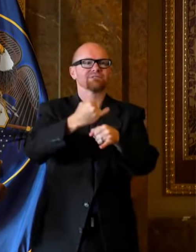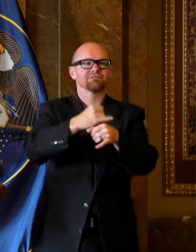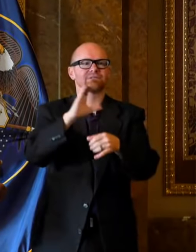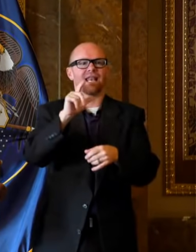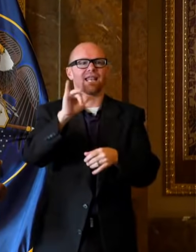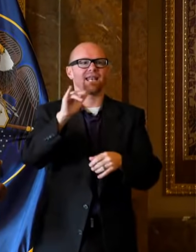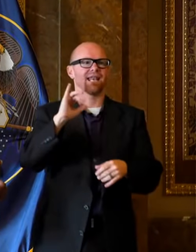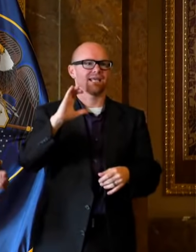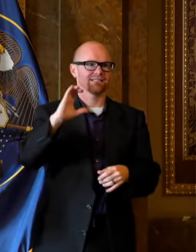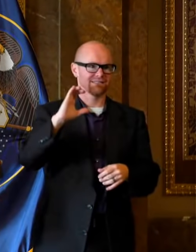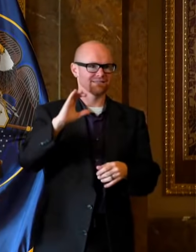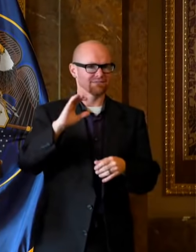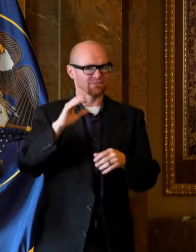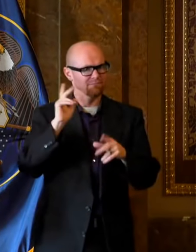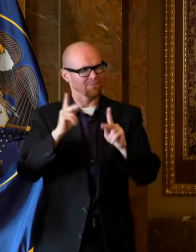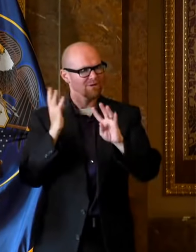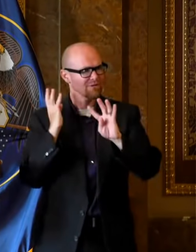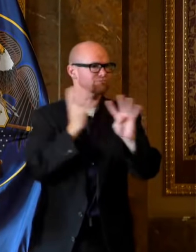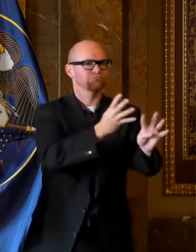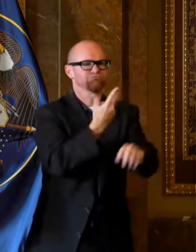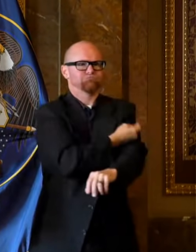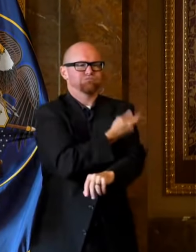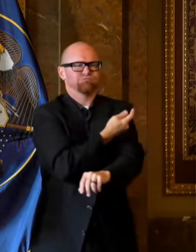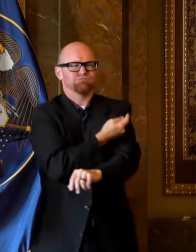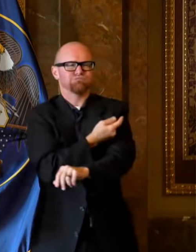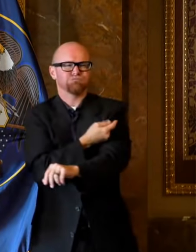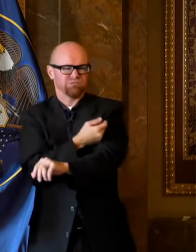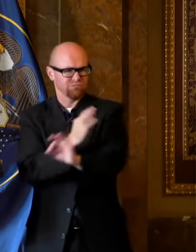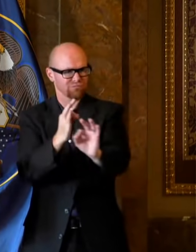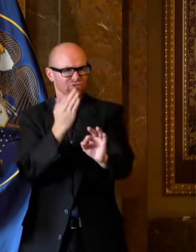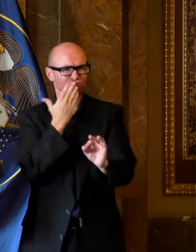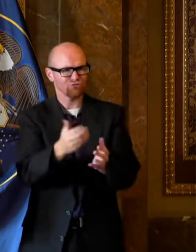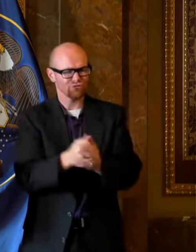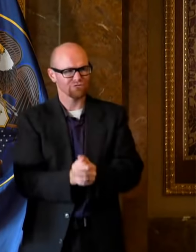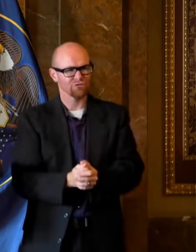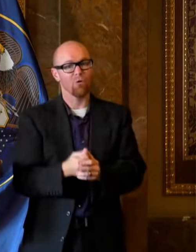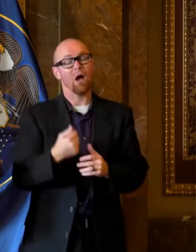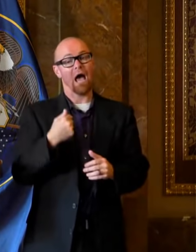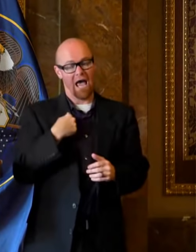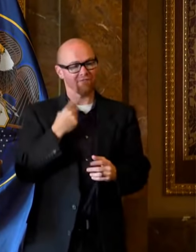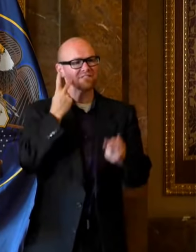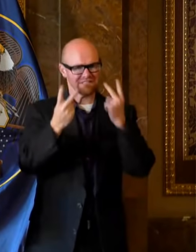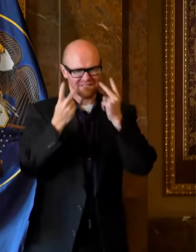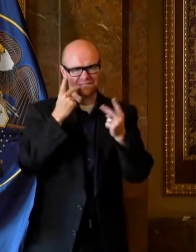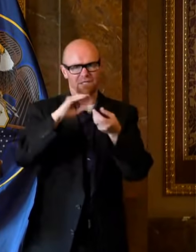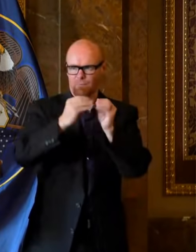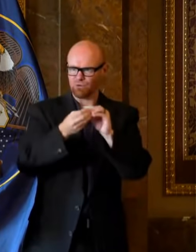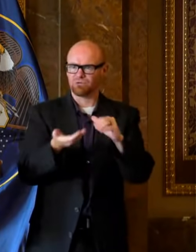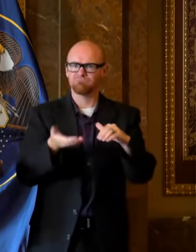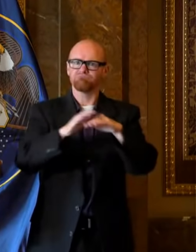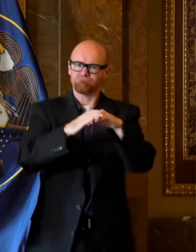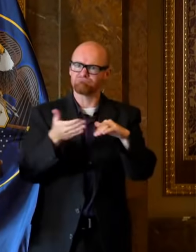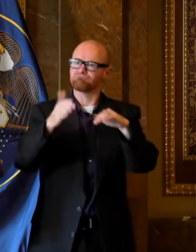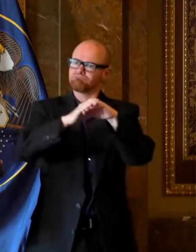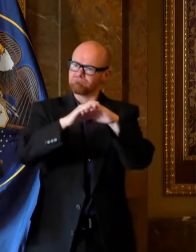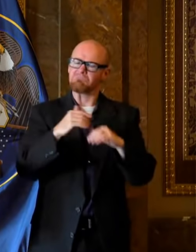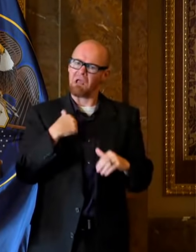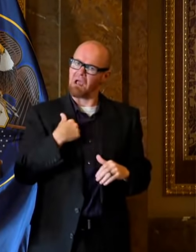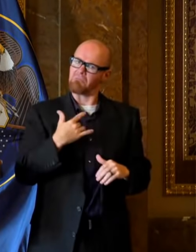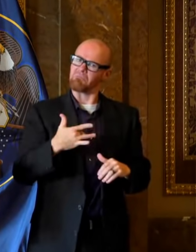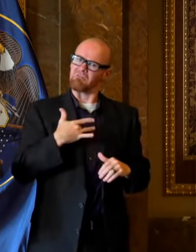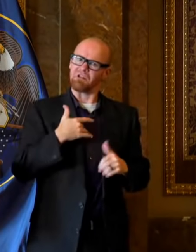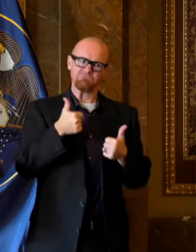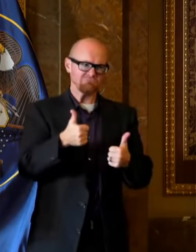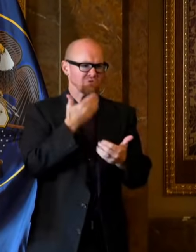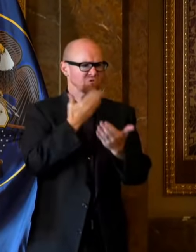so again, I am heartened by the significant increase that we've seen in vaccinations over the